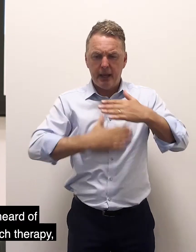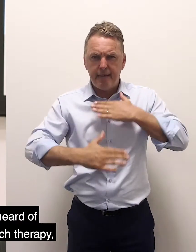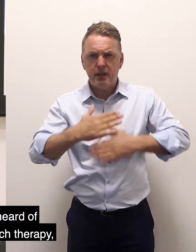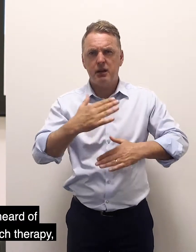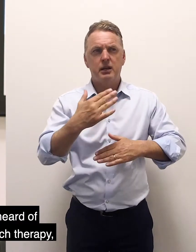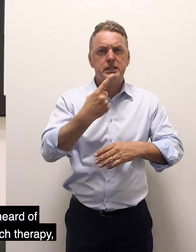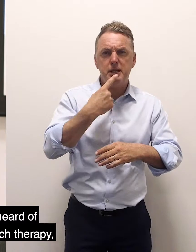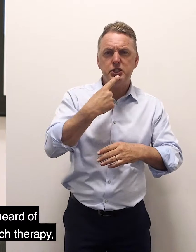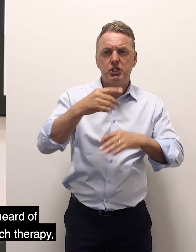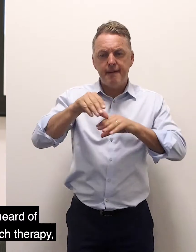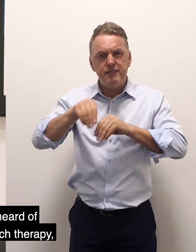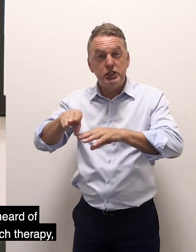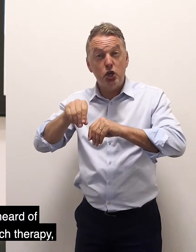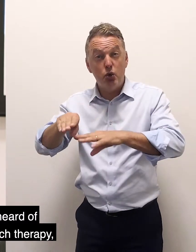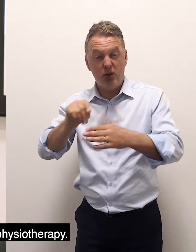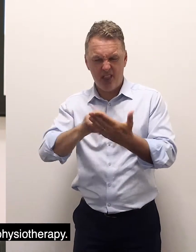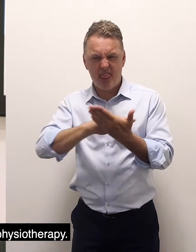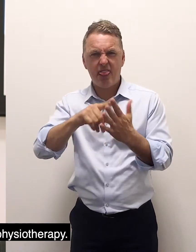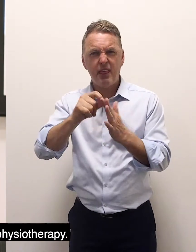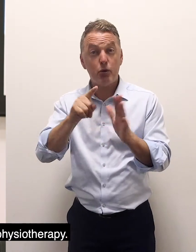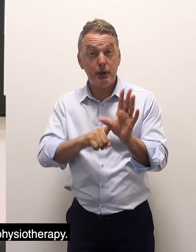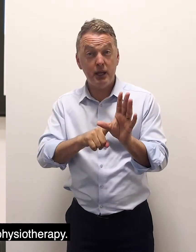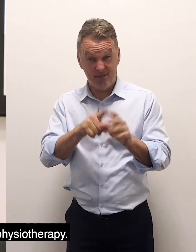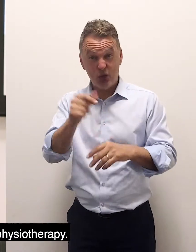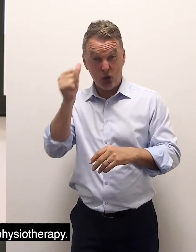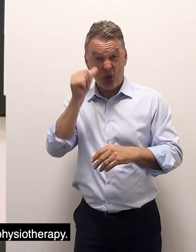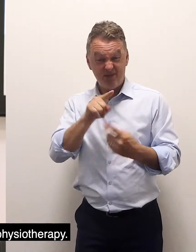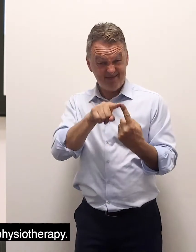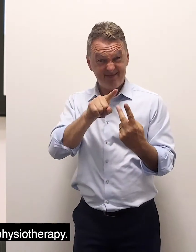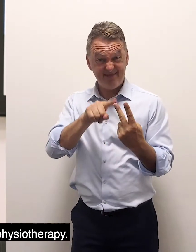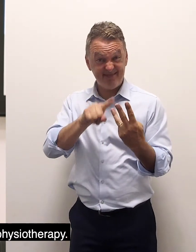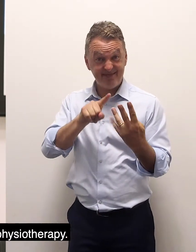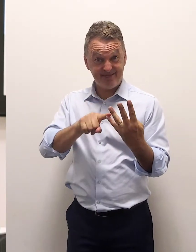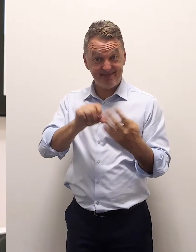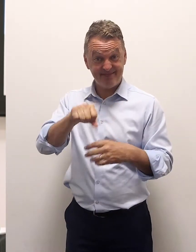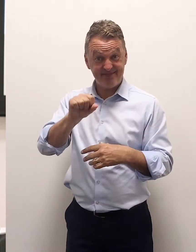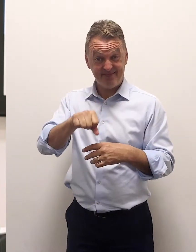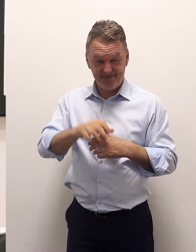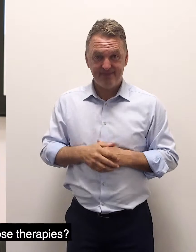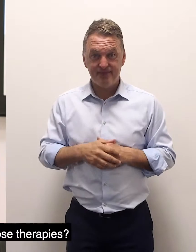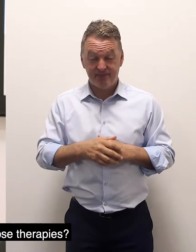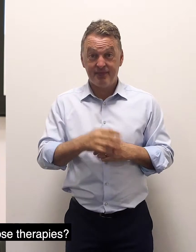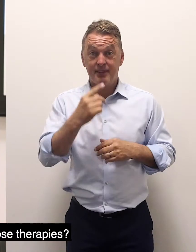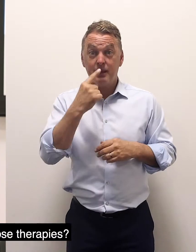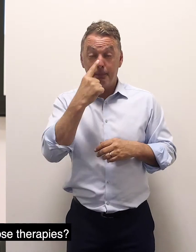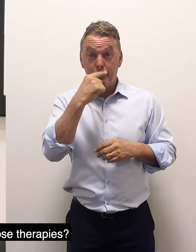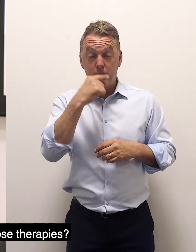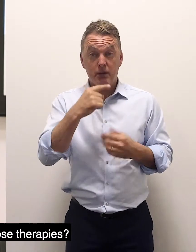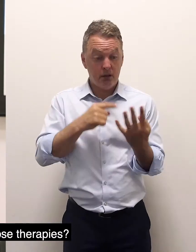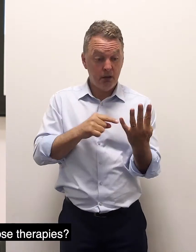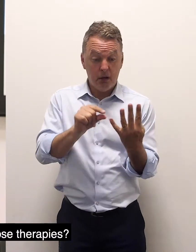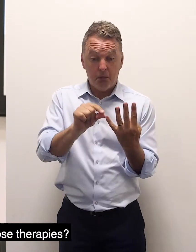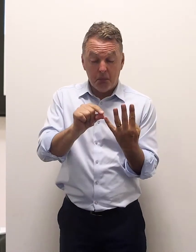You may have heard of therapies like speech therapy, behavioural therapy, physiotherapy. Have you heard of those